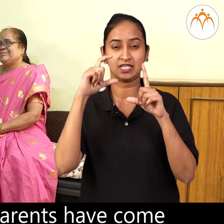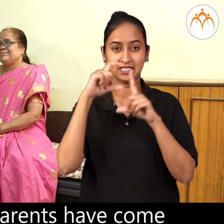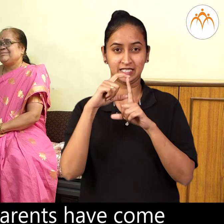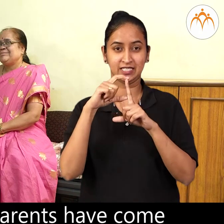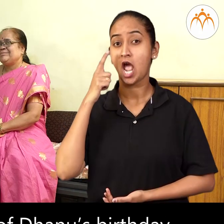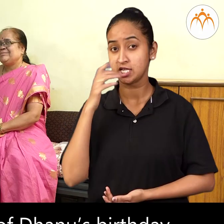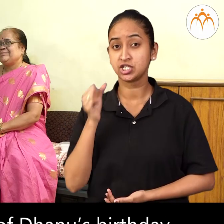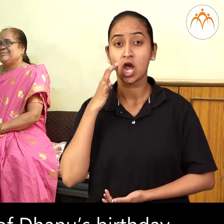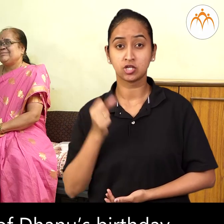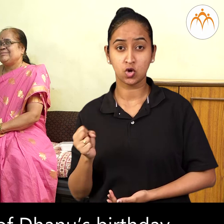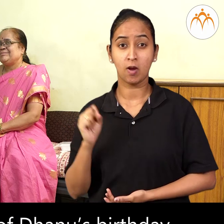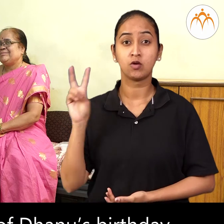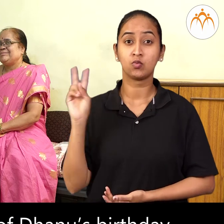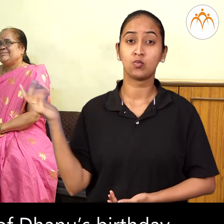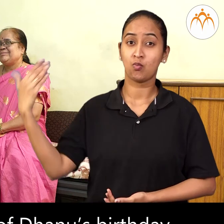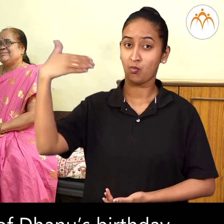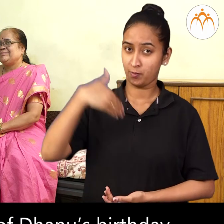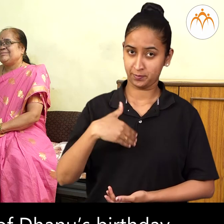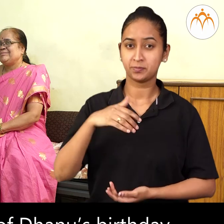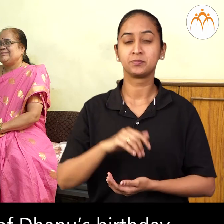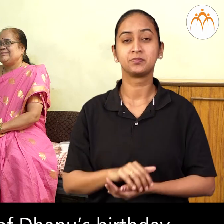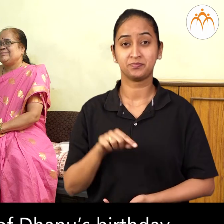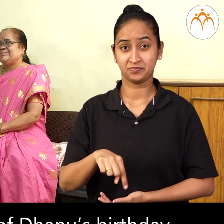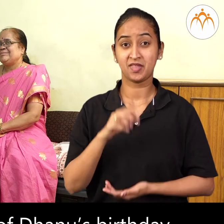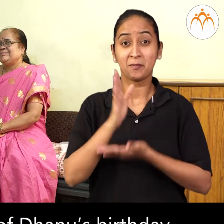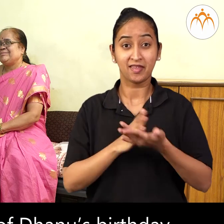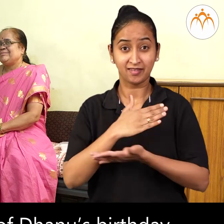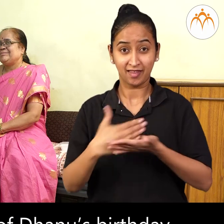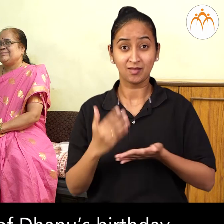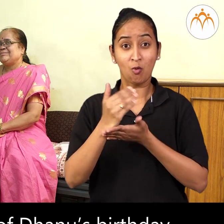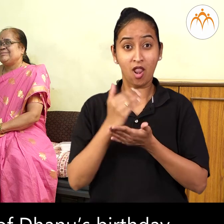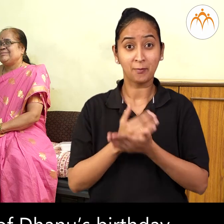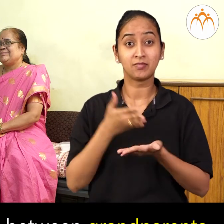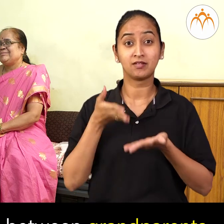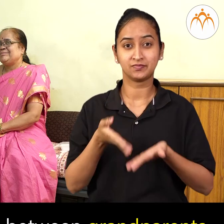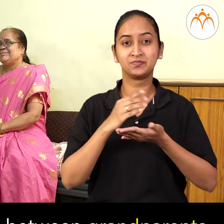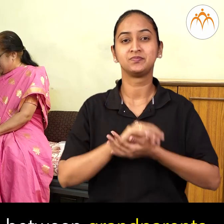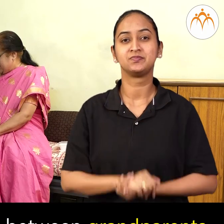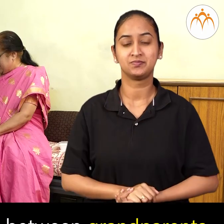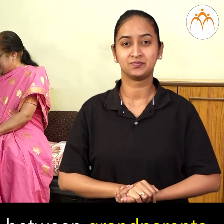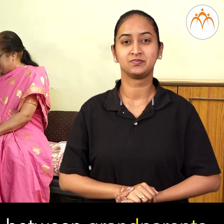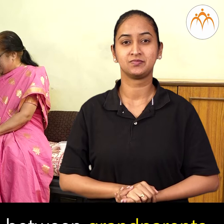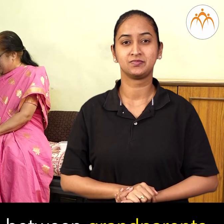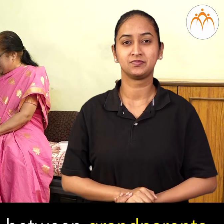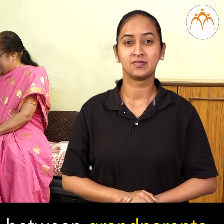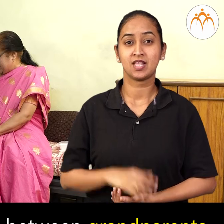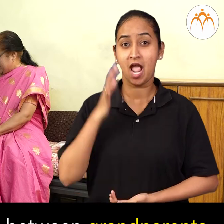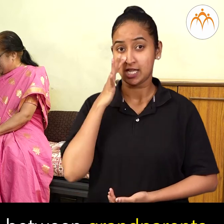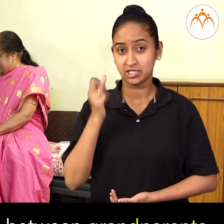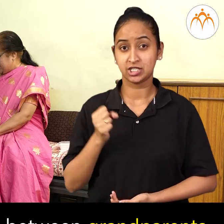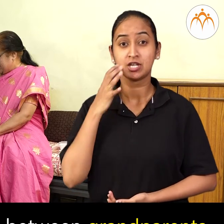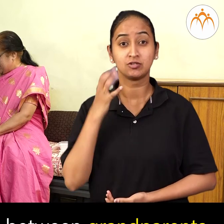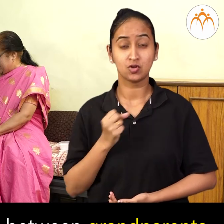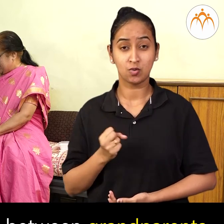birthday. This is the event of Dhanu's birthday. This is the discussion between